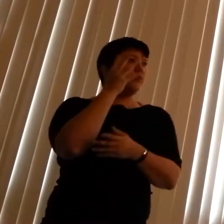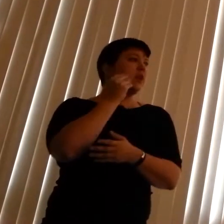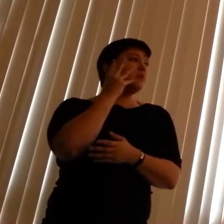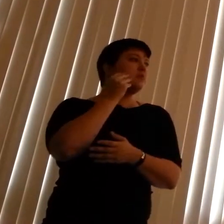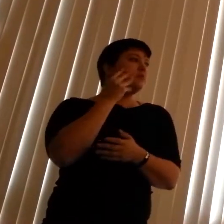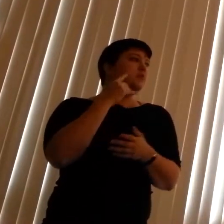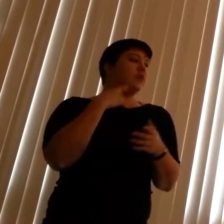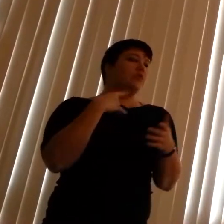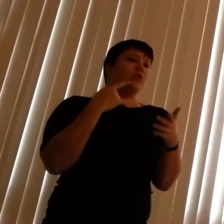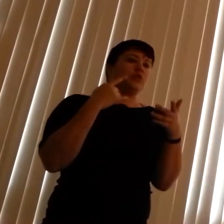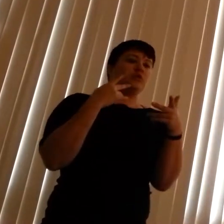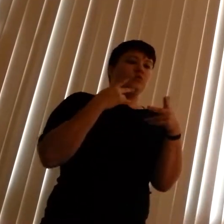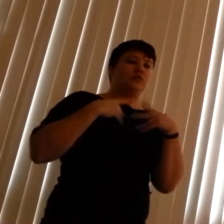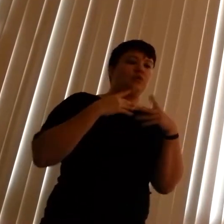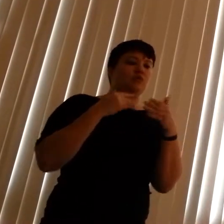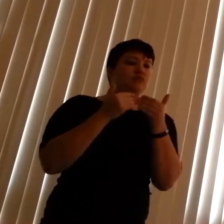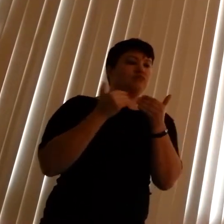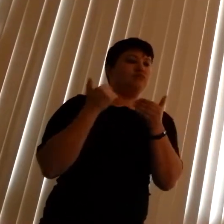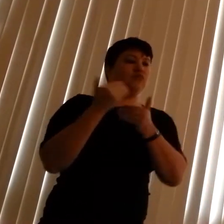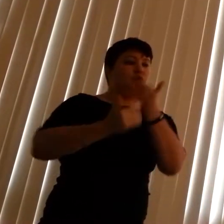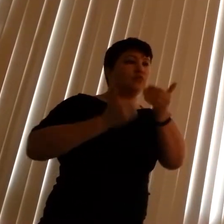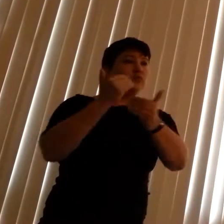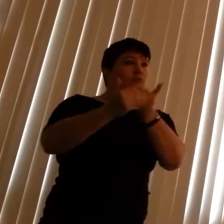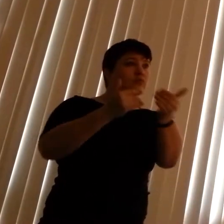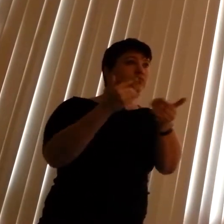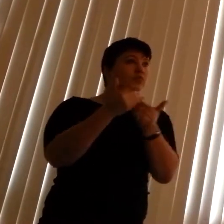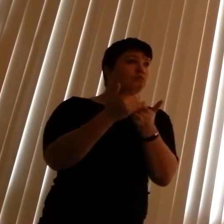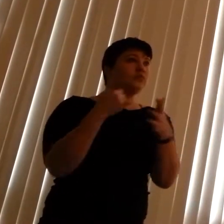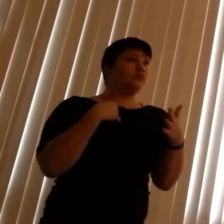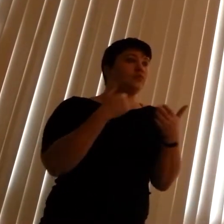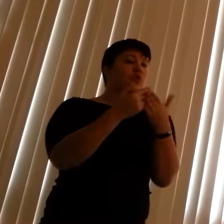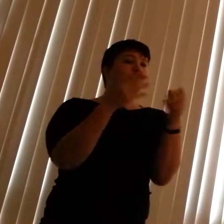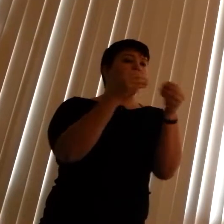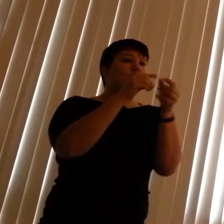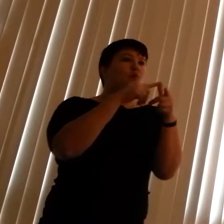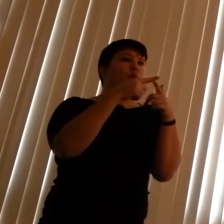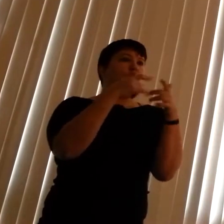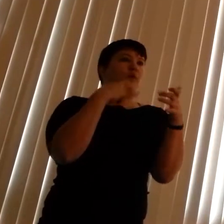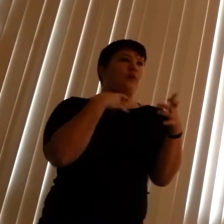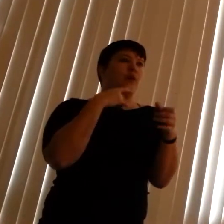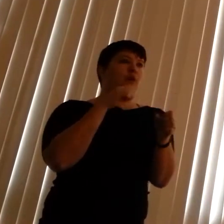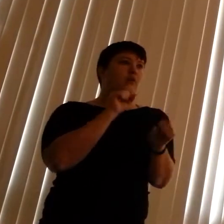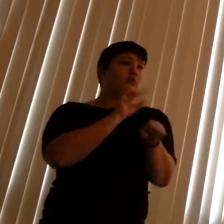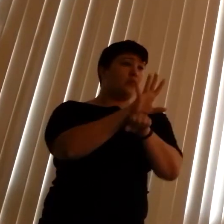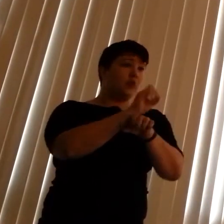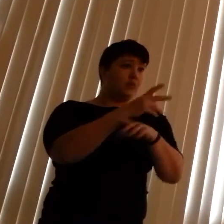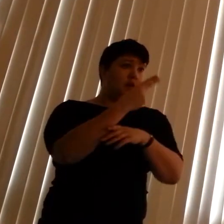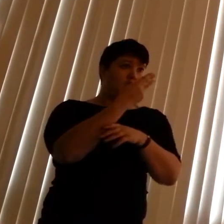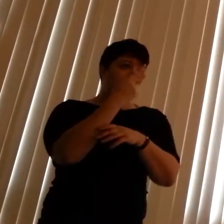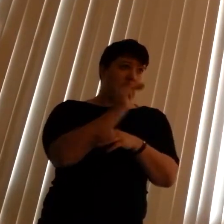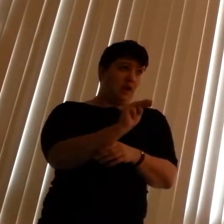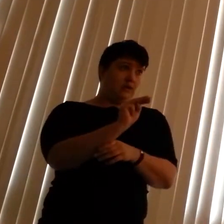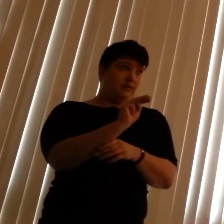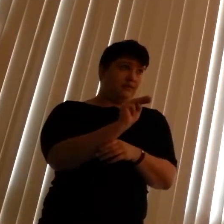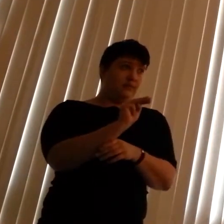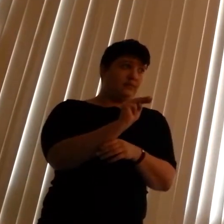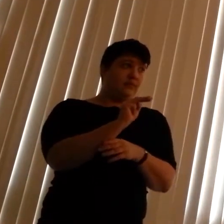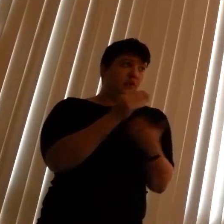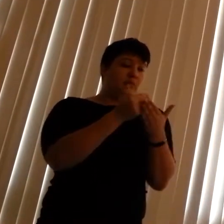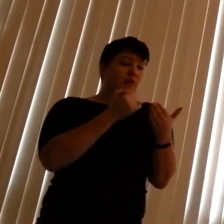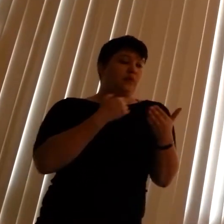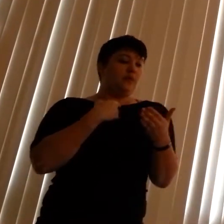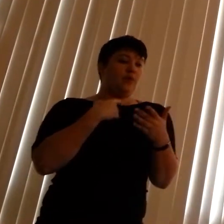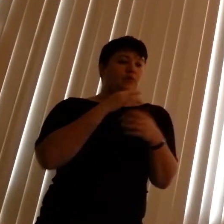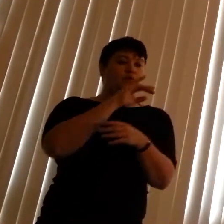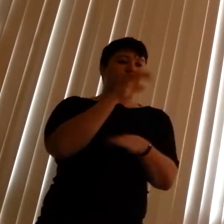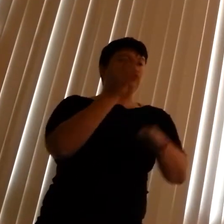progresses farther than an approach discussed by Cam towards justifying the giving of equal